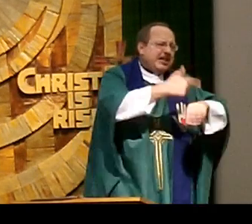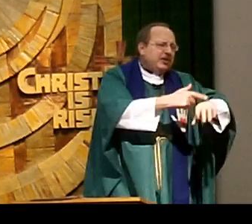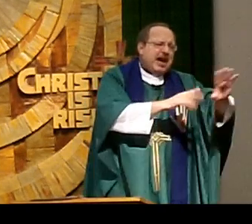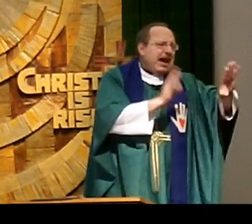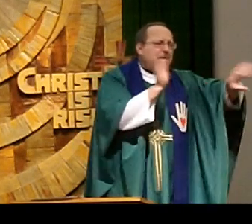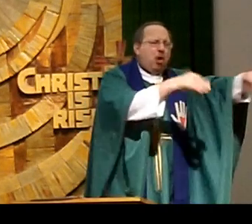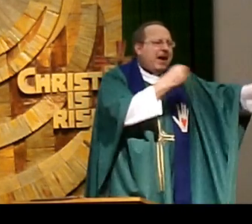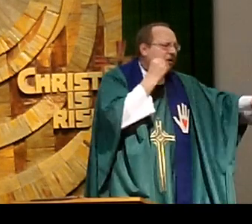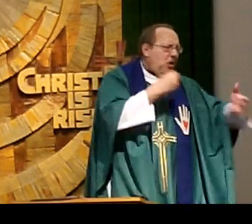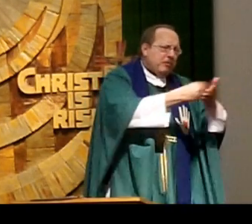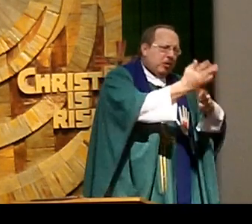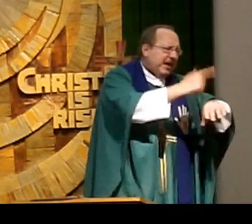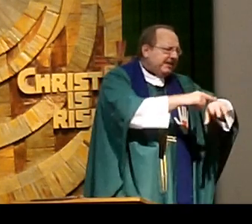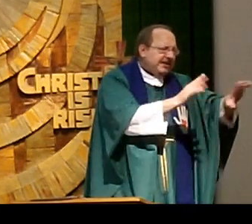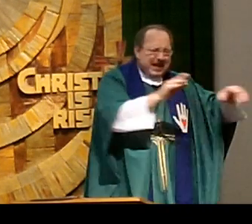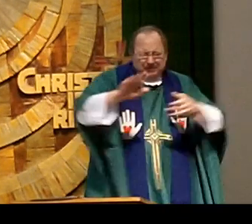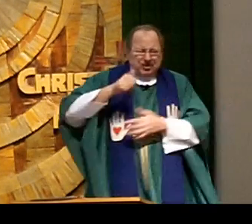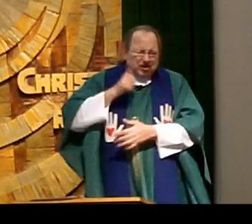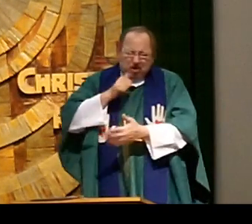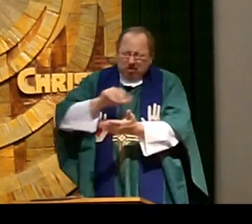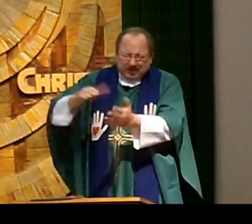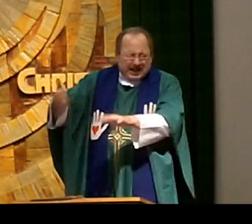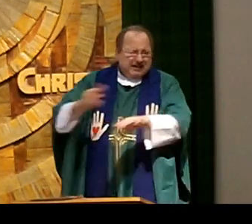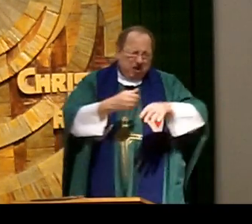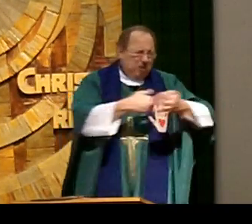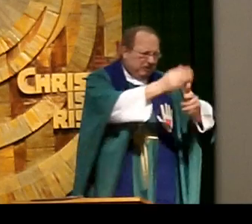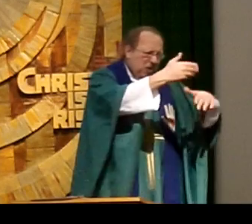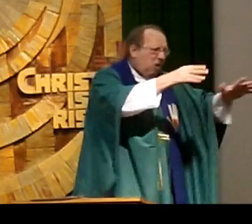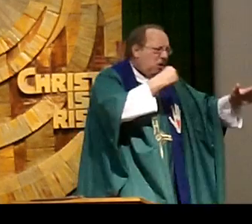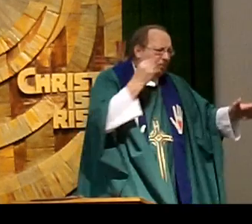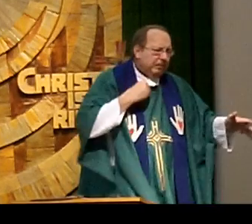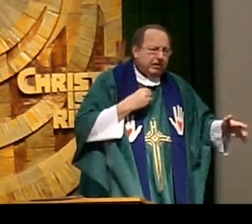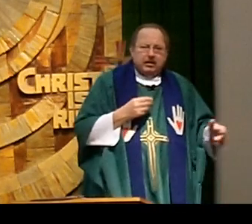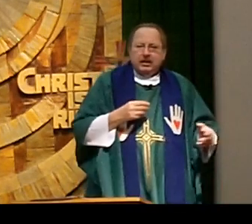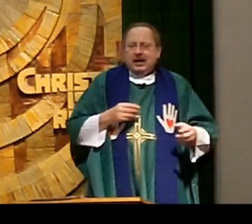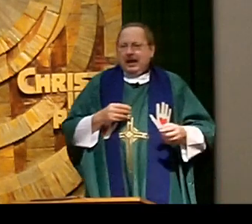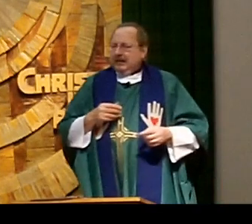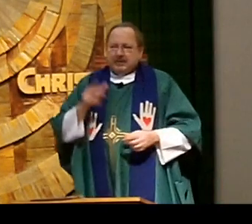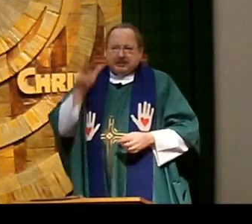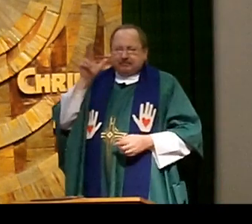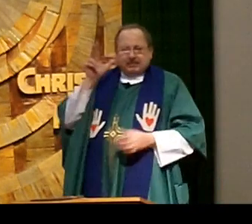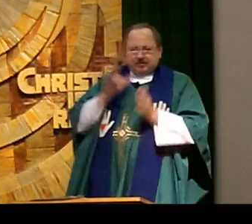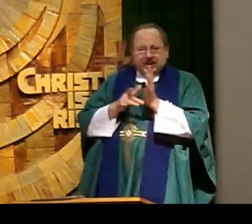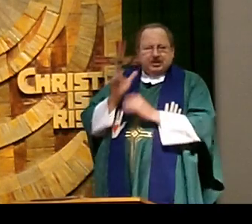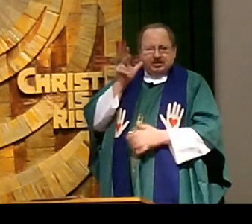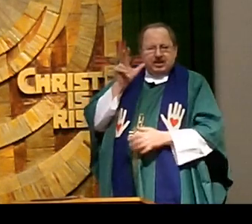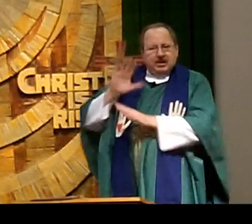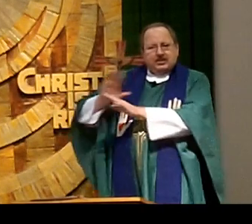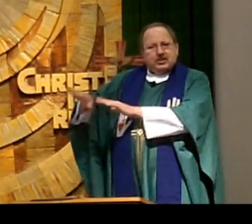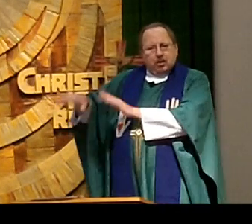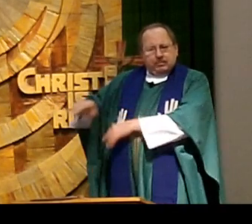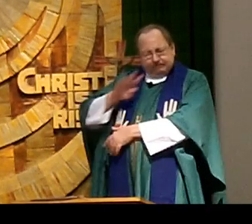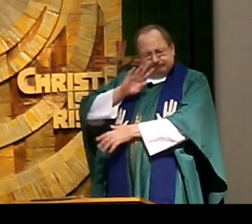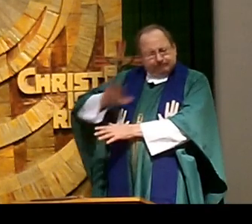your time, go back home, you're wasting time, the girl's dead, go home. But Jesus didn't listen to them. He